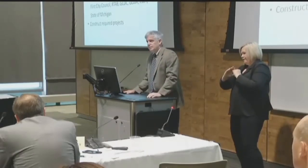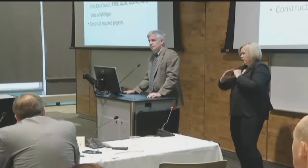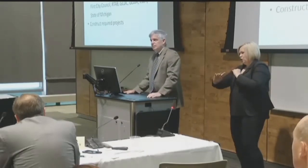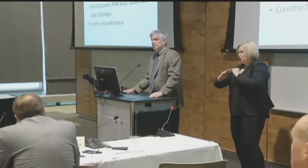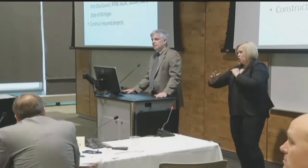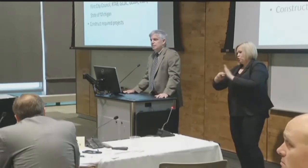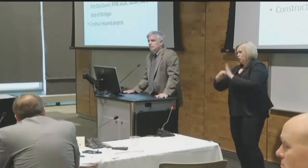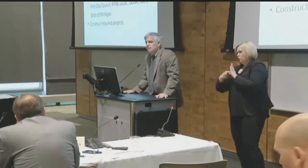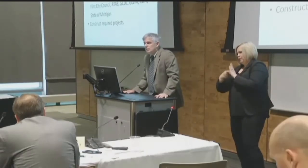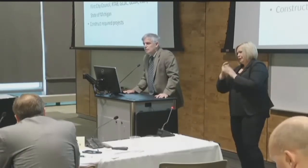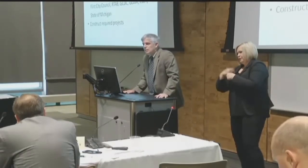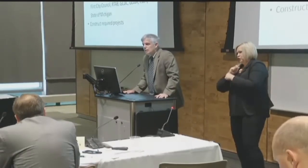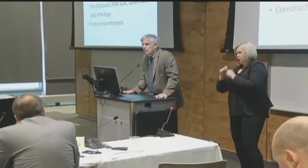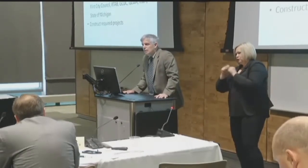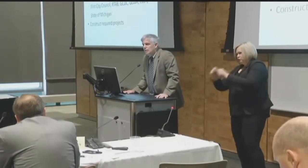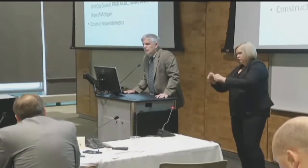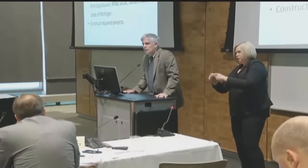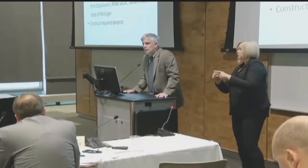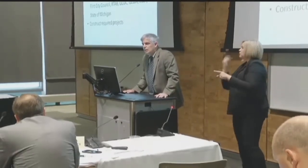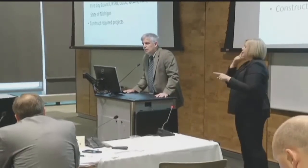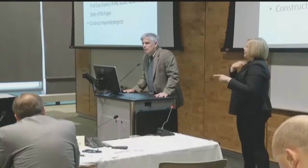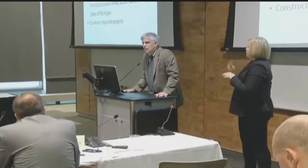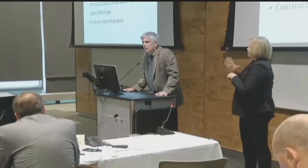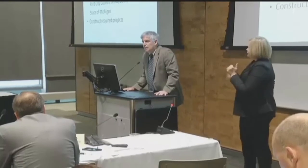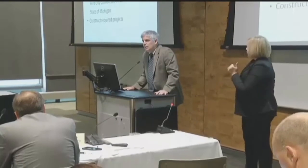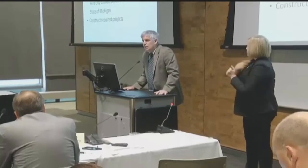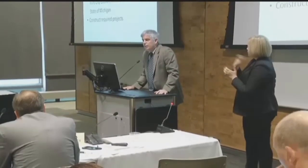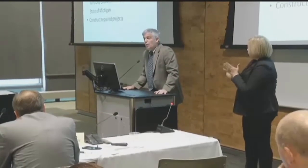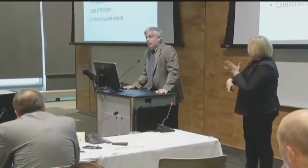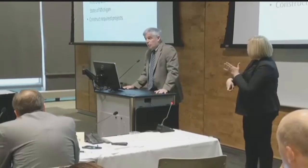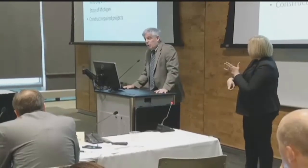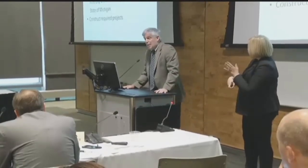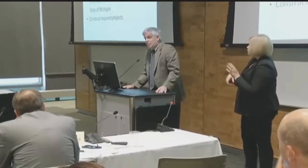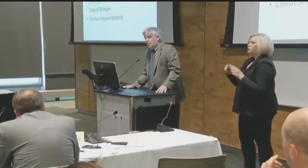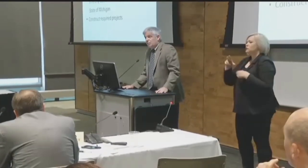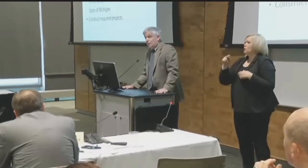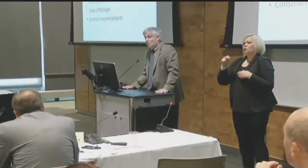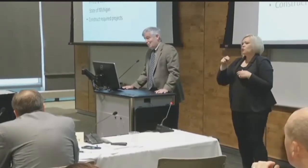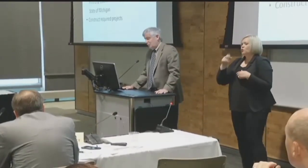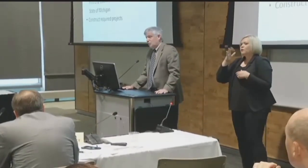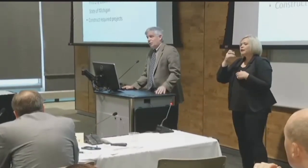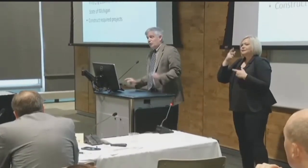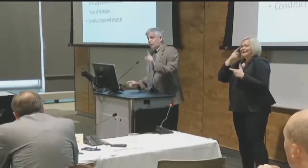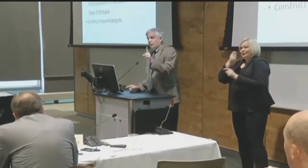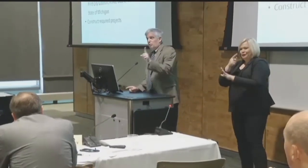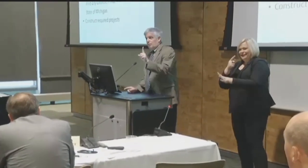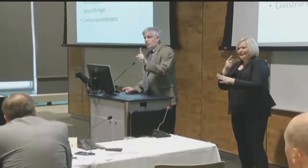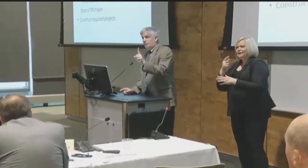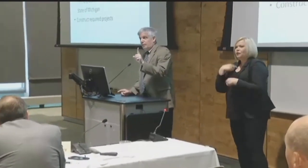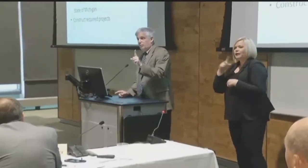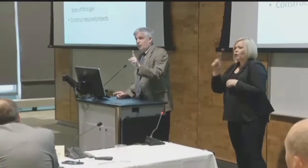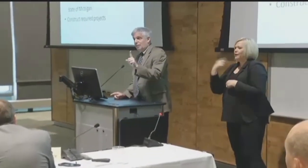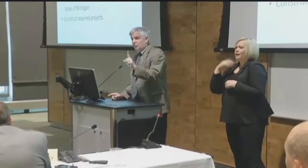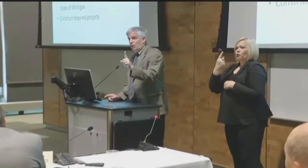with that. And if we do need to use that as a backup, does that cost increase, that price increase? No, because what will happen is, it's interesting, we're only going to get one